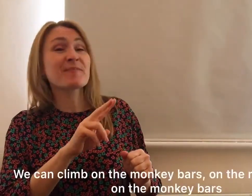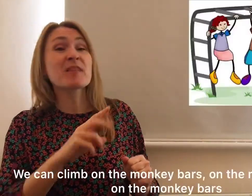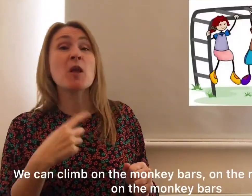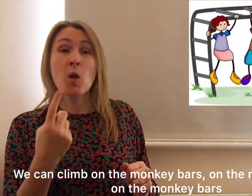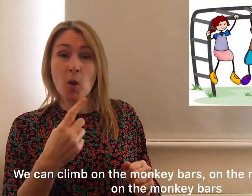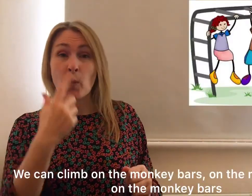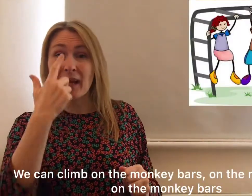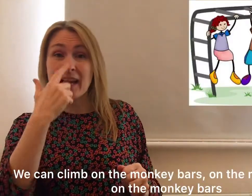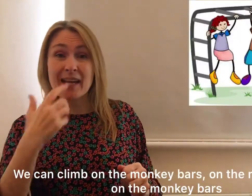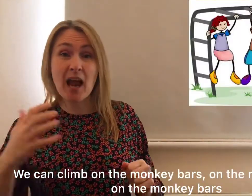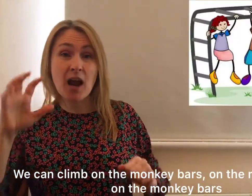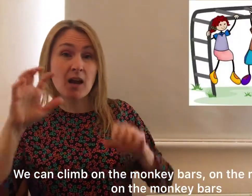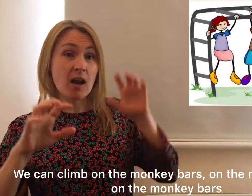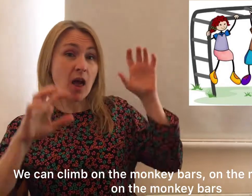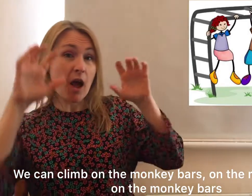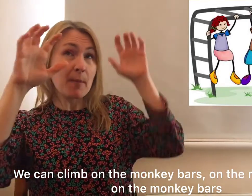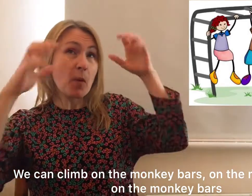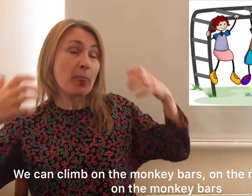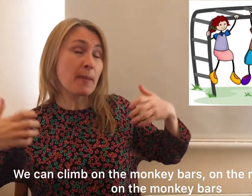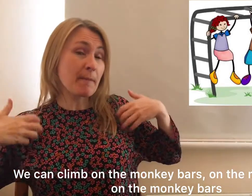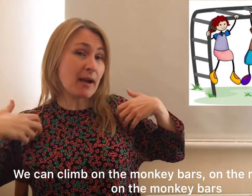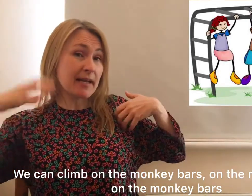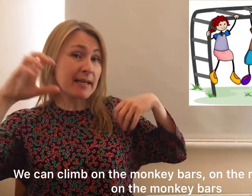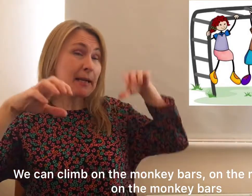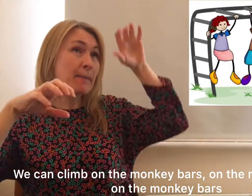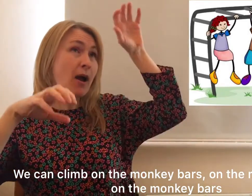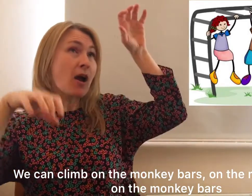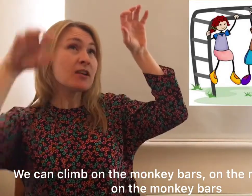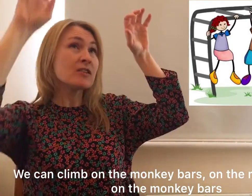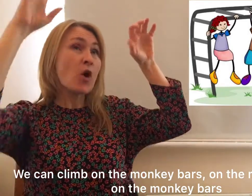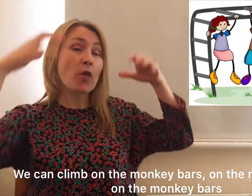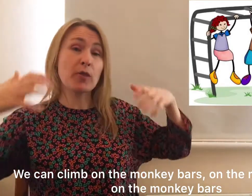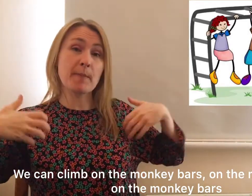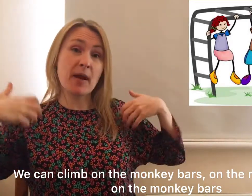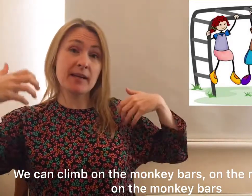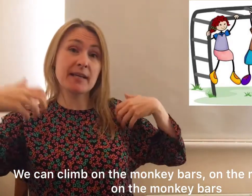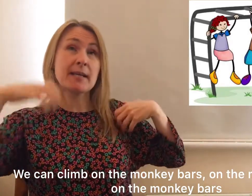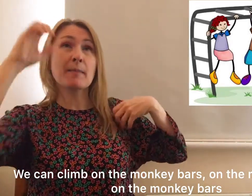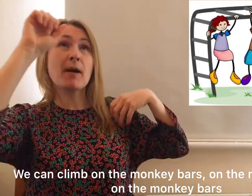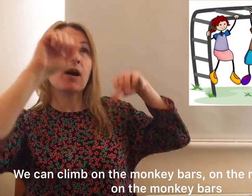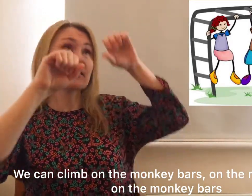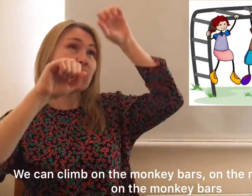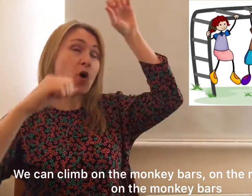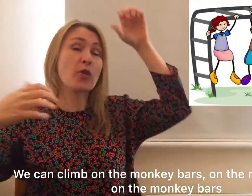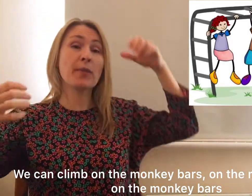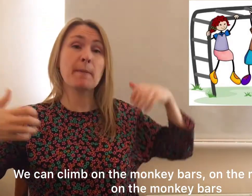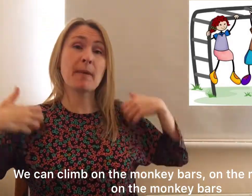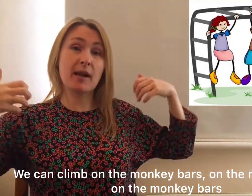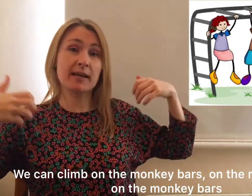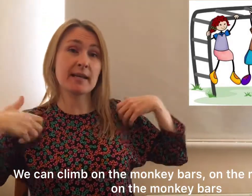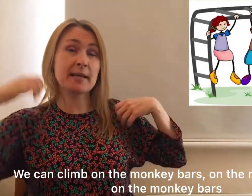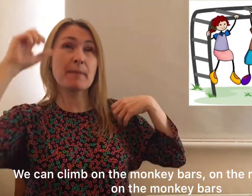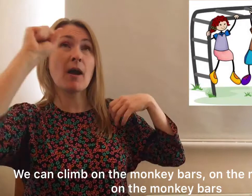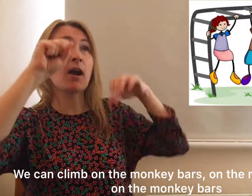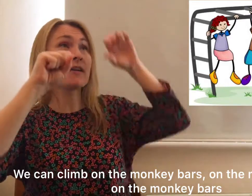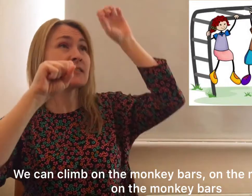We can climb on the monkey-go-round, on the monkey-go-round, on the monkey-go-round